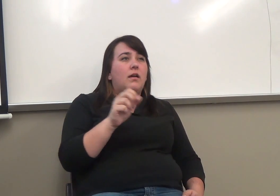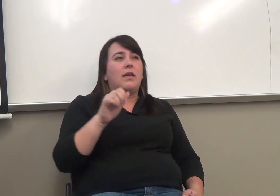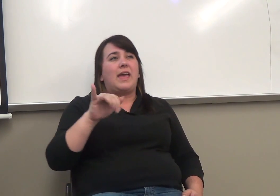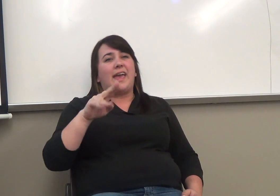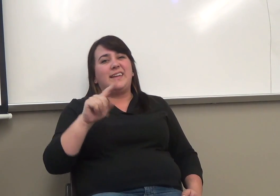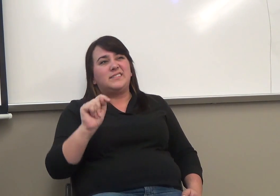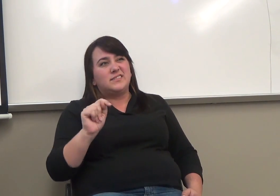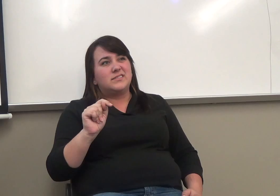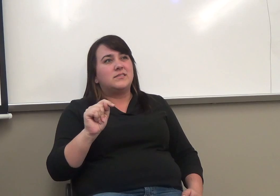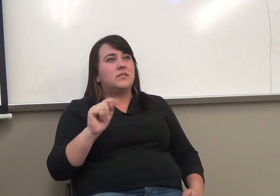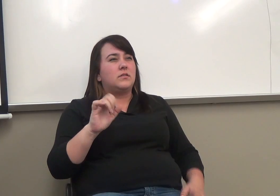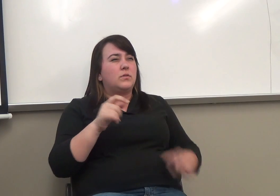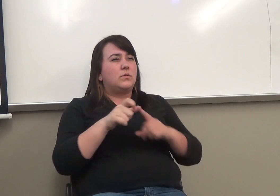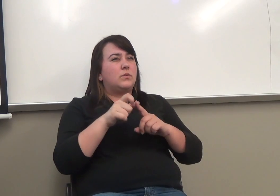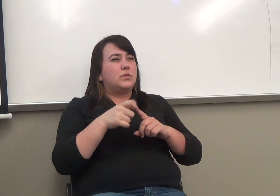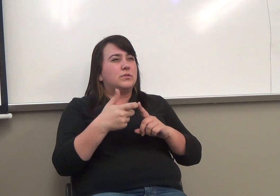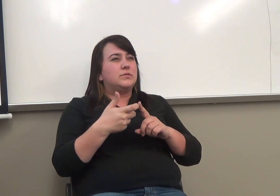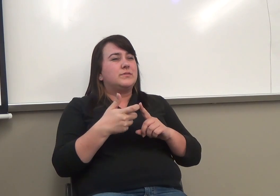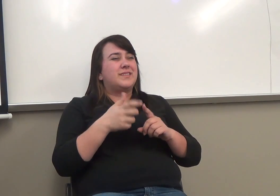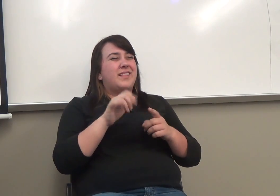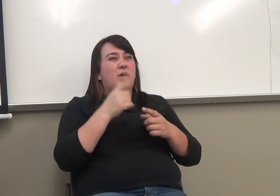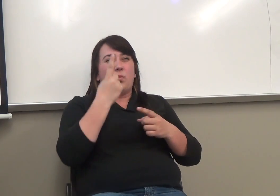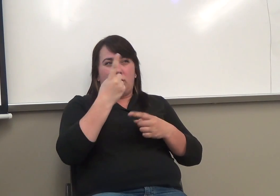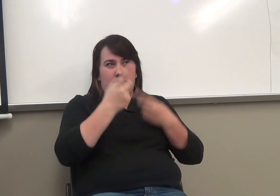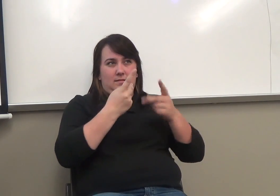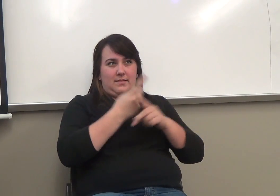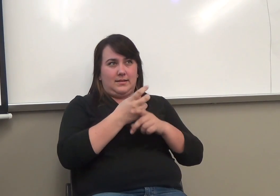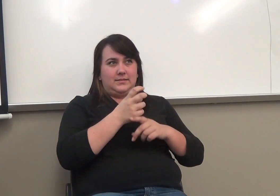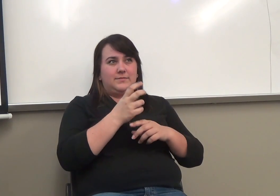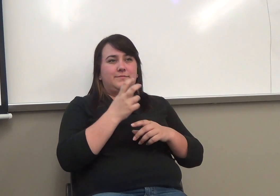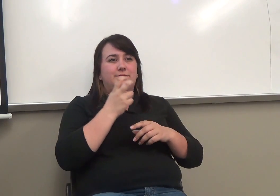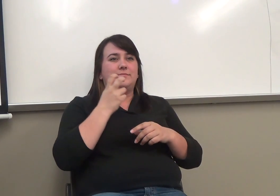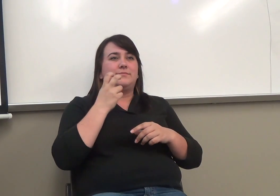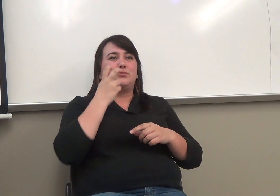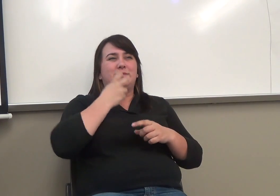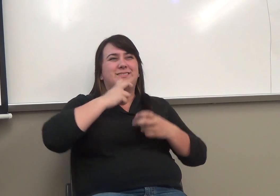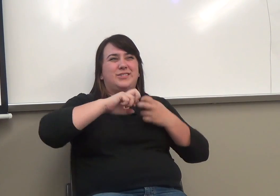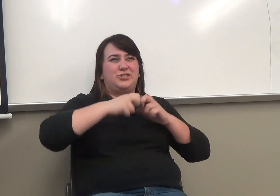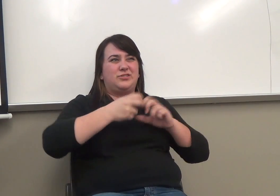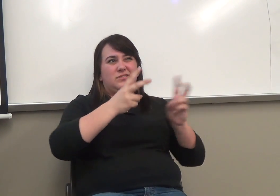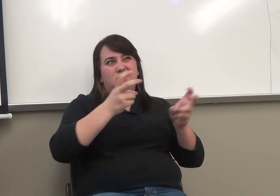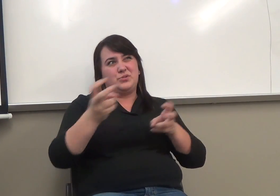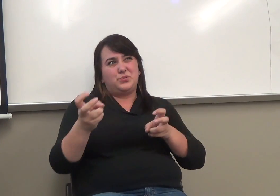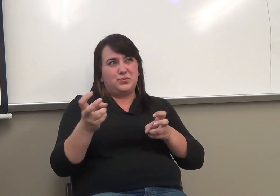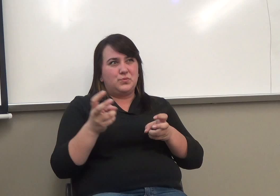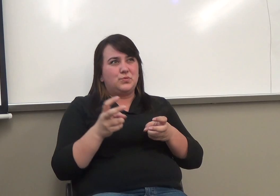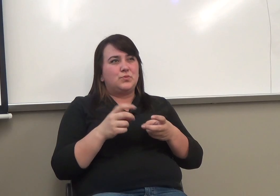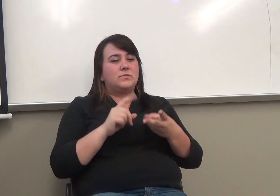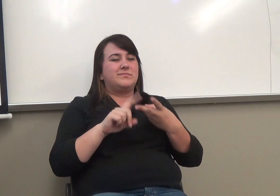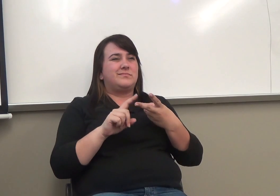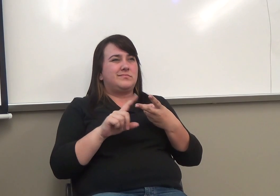thing, that's one kind of pronunciation problem. There's another kind of pronunciation problem